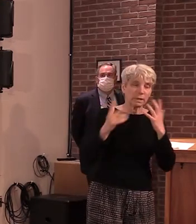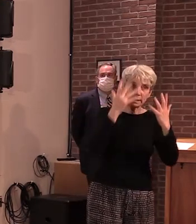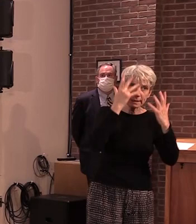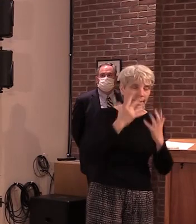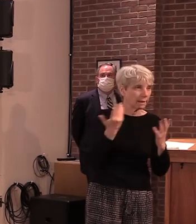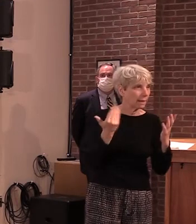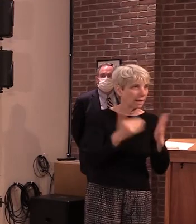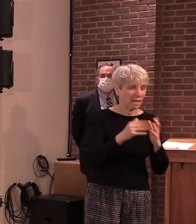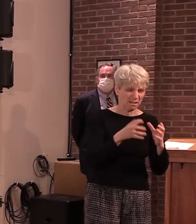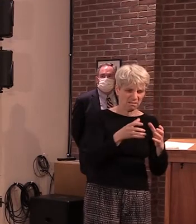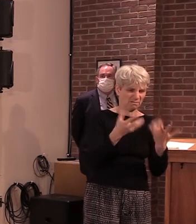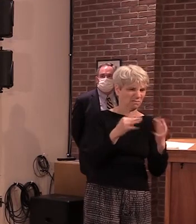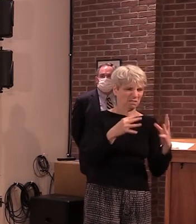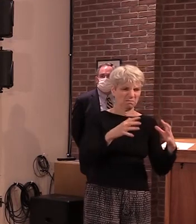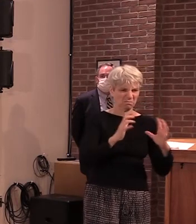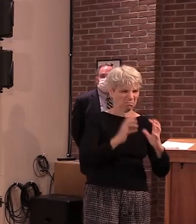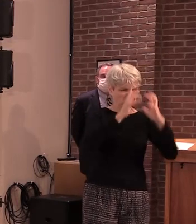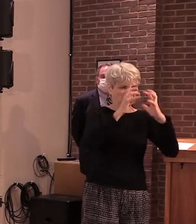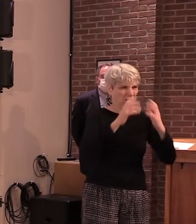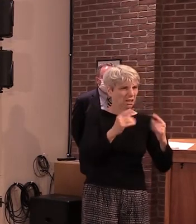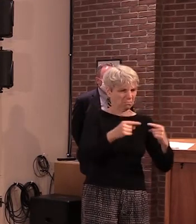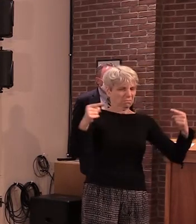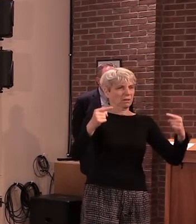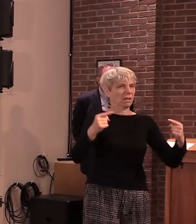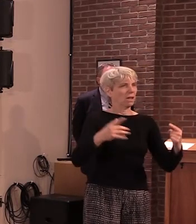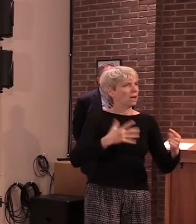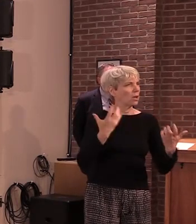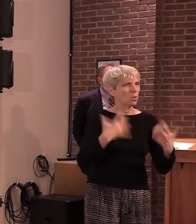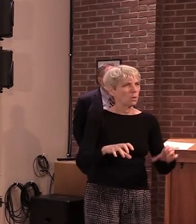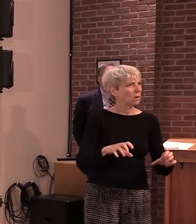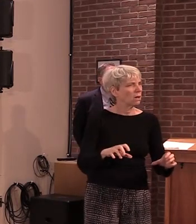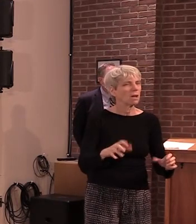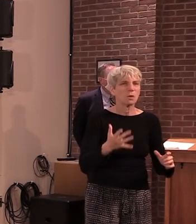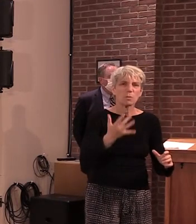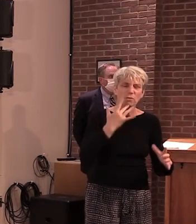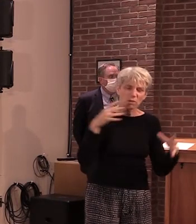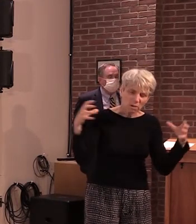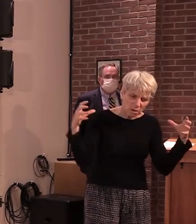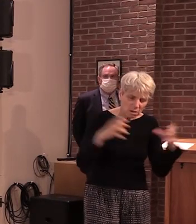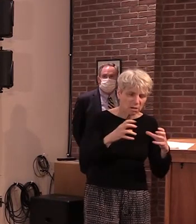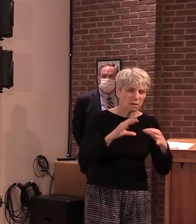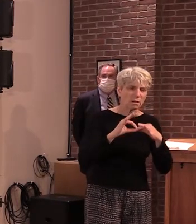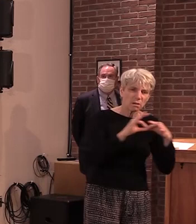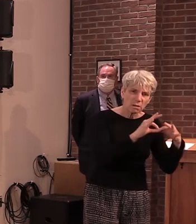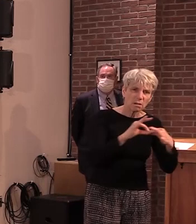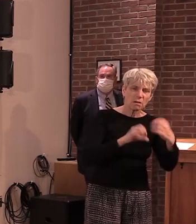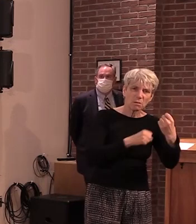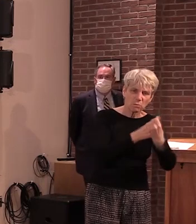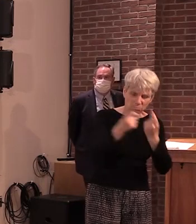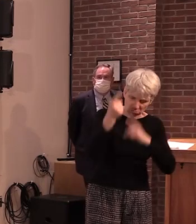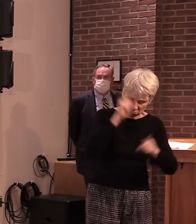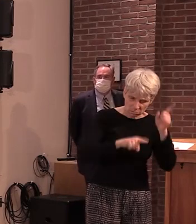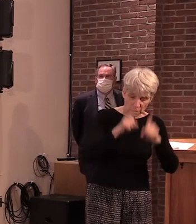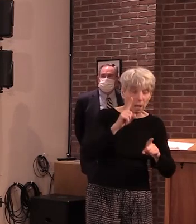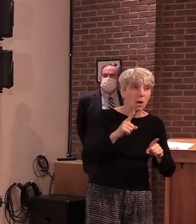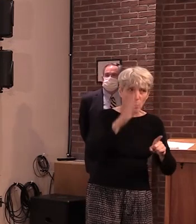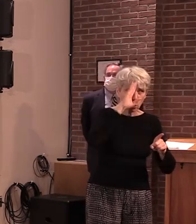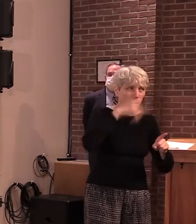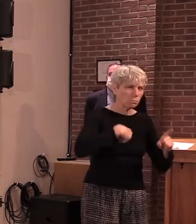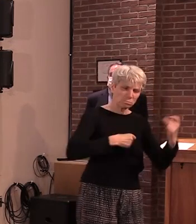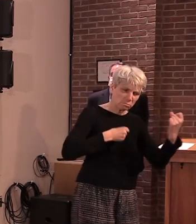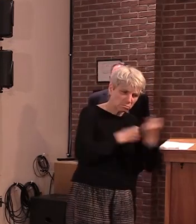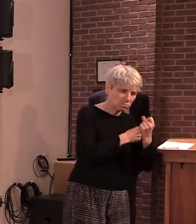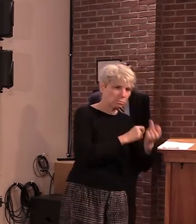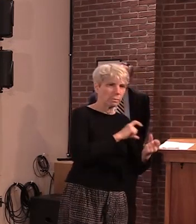all on the same team here. And I understand, you know, I'm a big supporter of law enforcement.